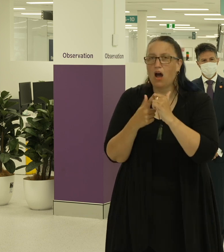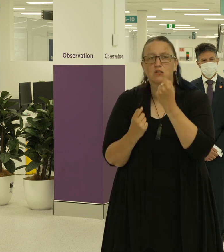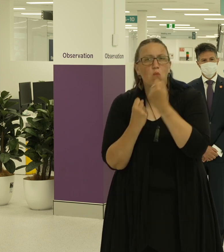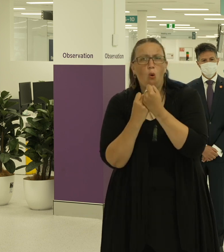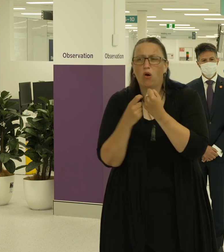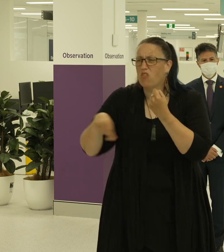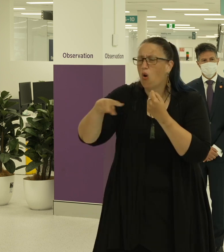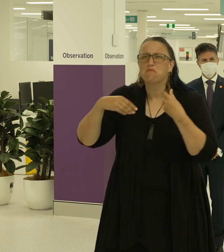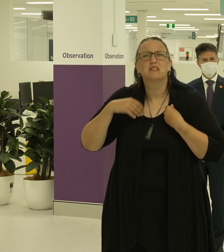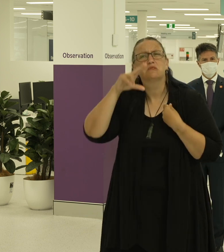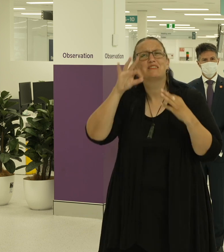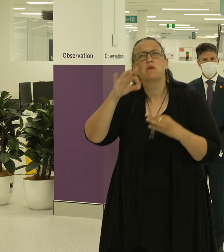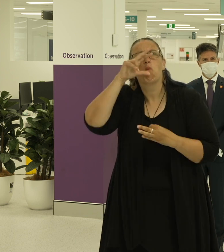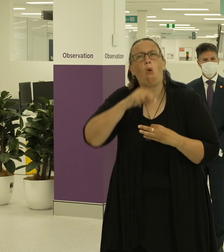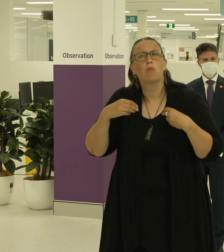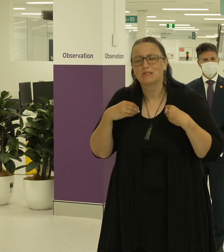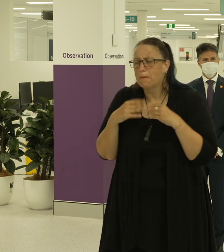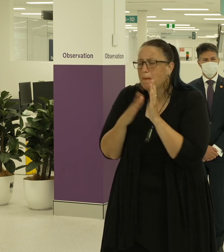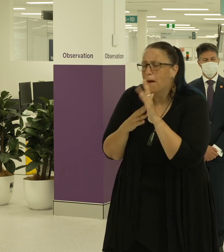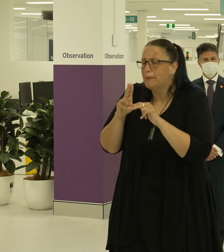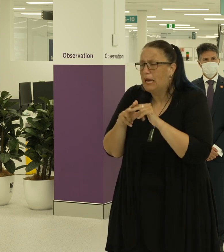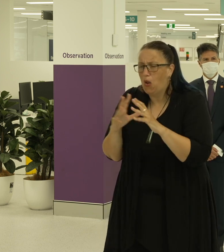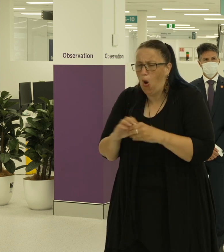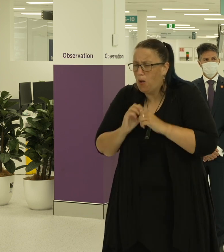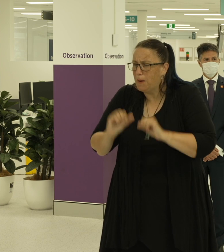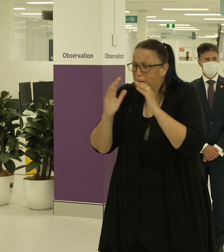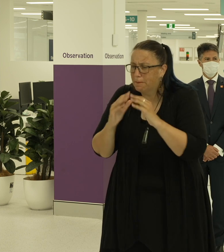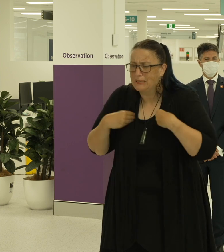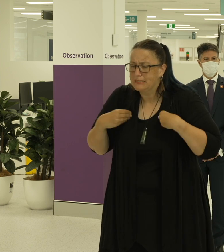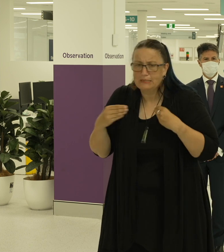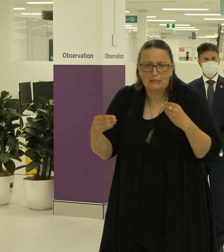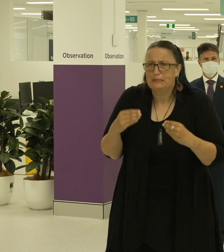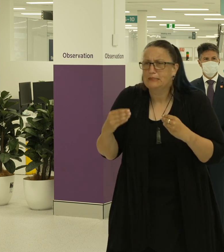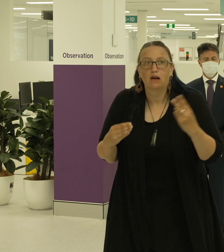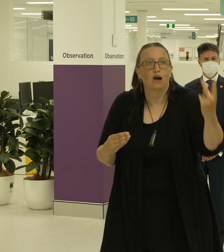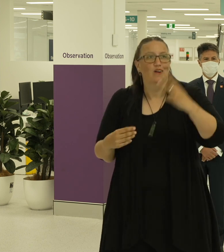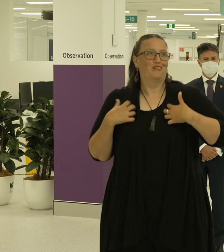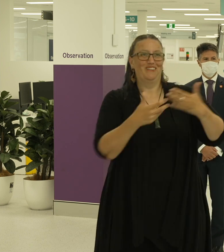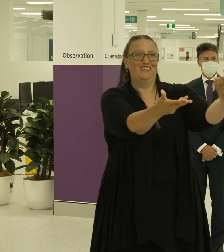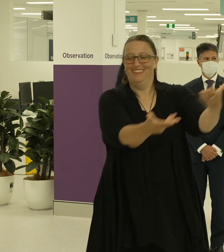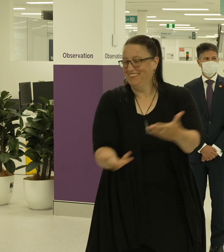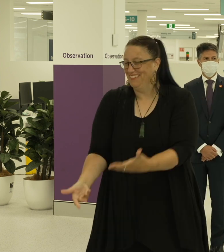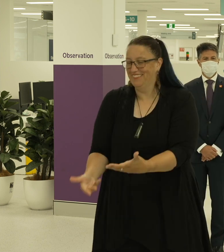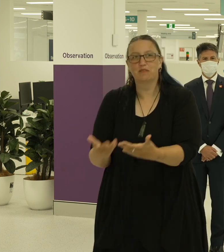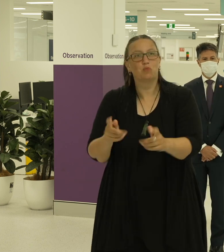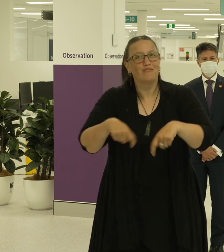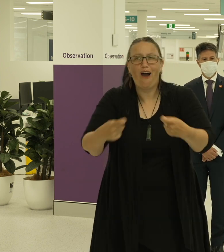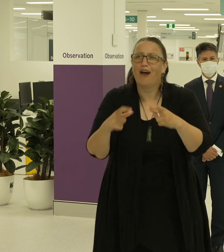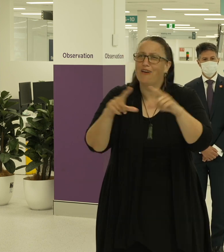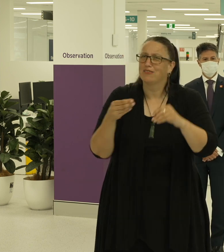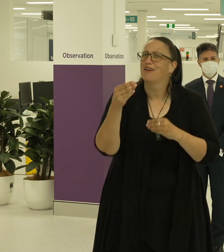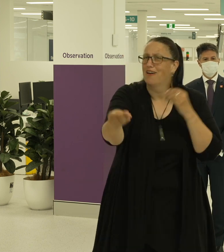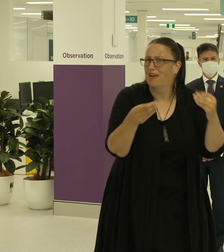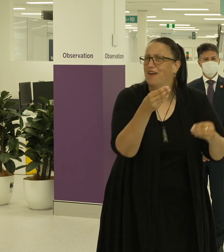and dad businesses right across the state who have been doing it tough. This is the time to do it, and we can do it because of the efforts that everyone has made.